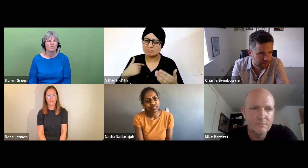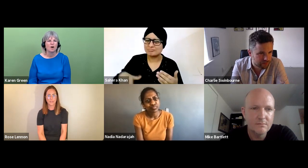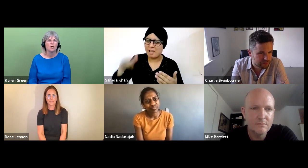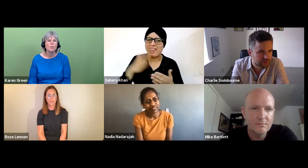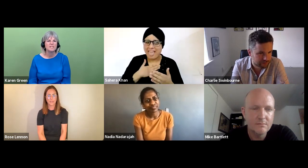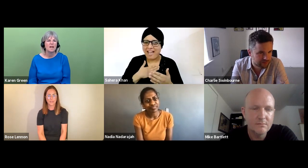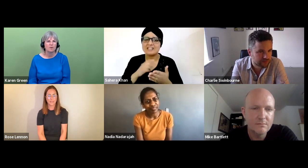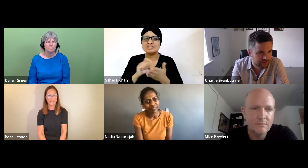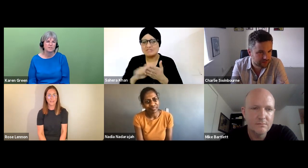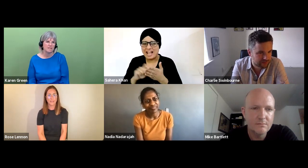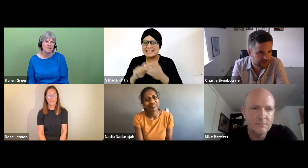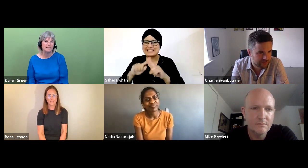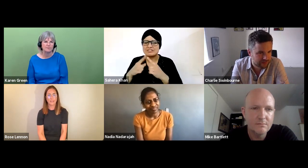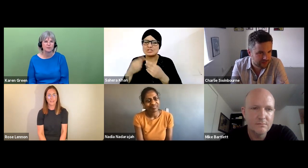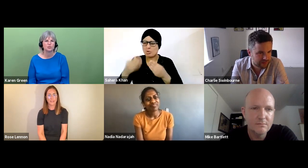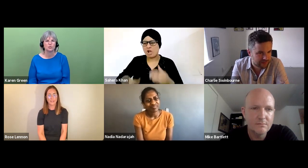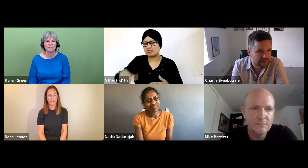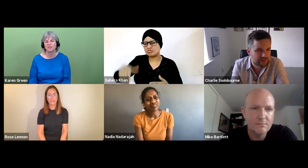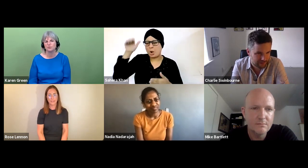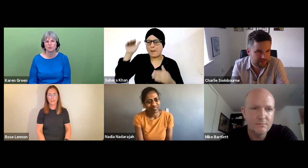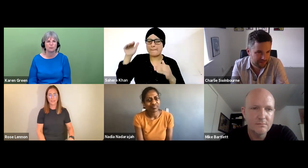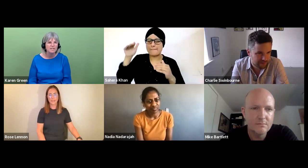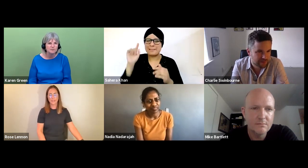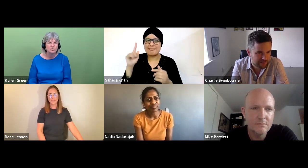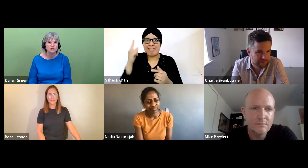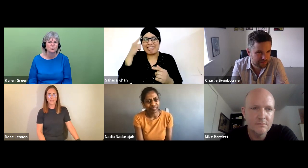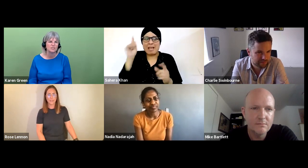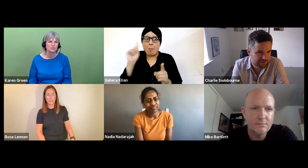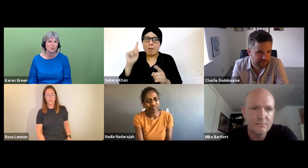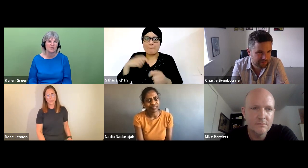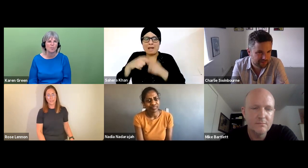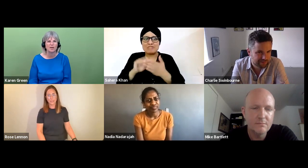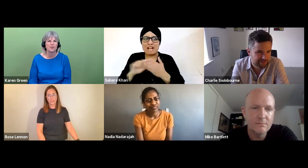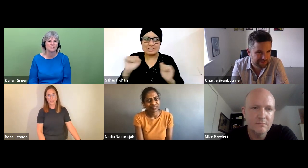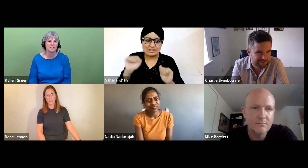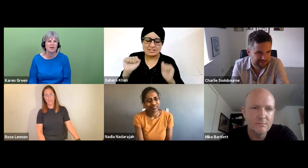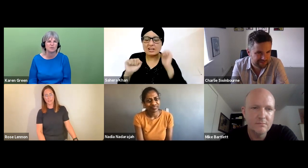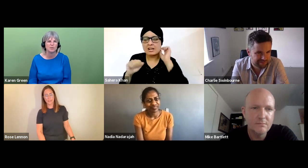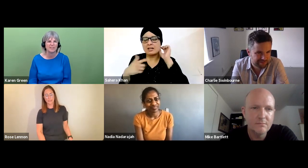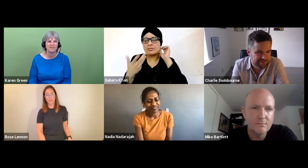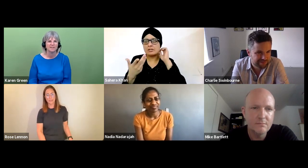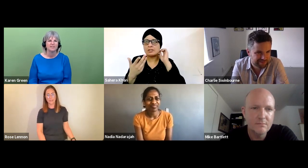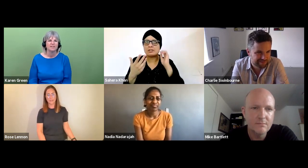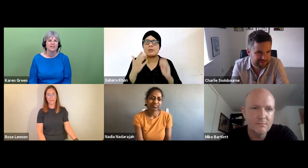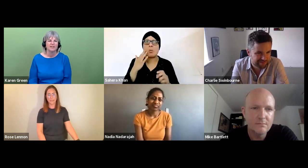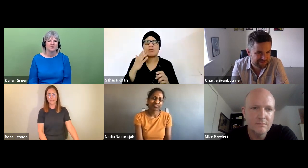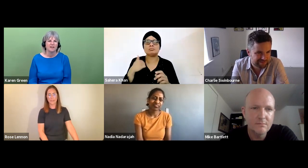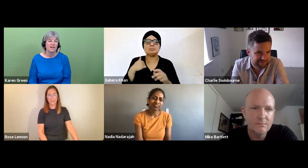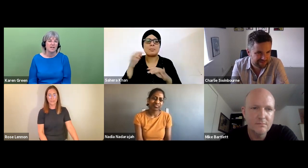I always loved telling different stories. I used to write different stories growing up, and I used to love doing that. And I never thought